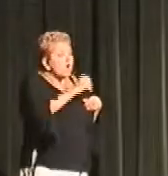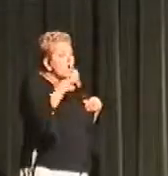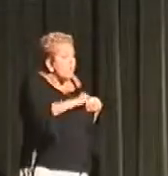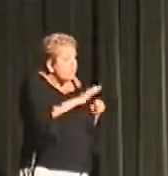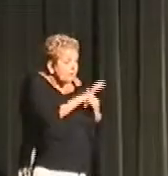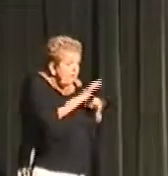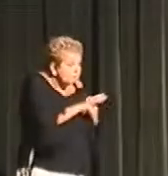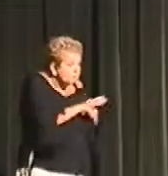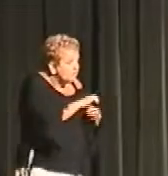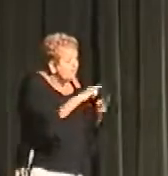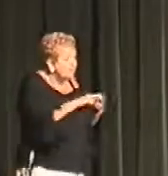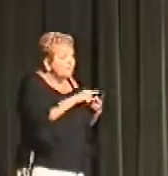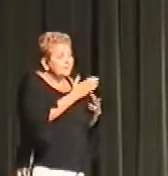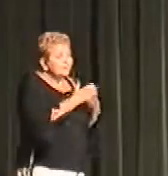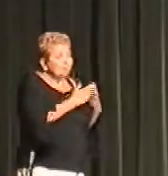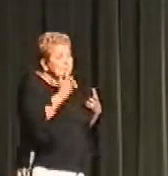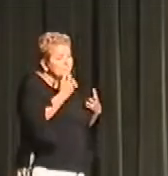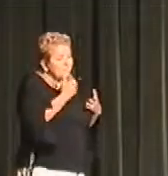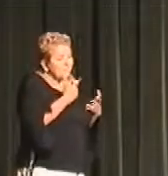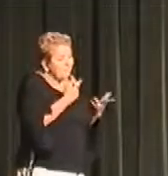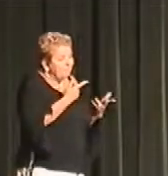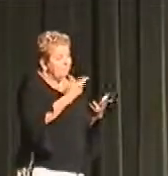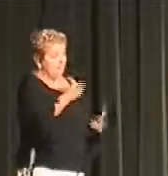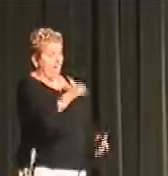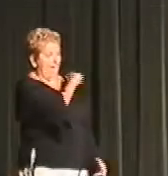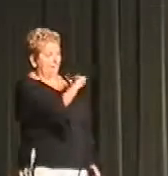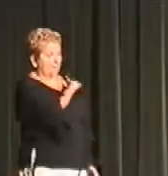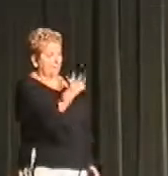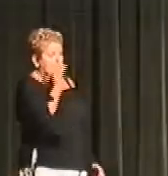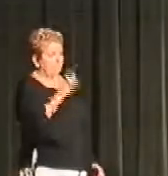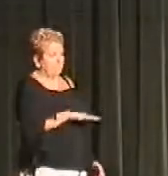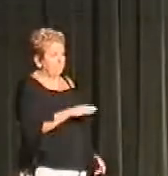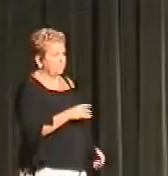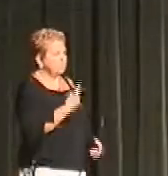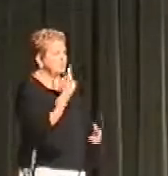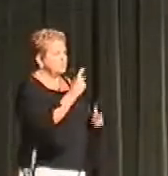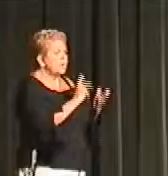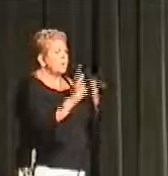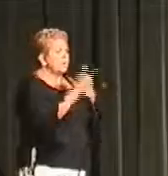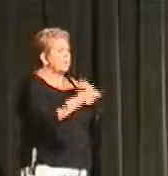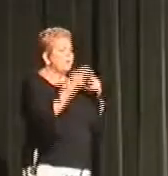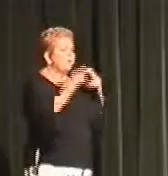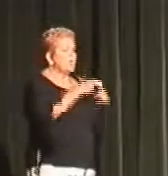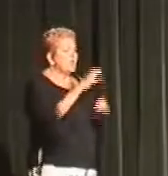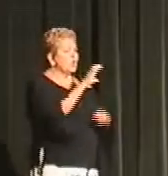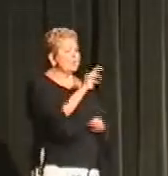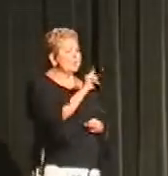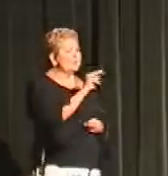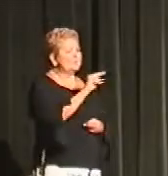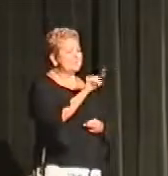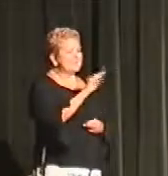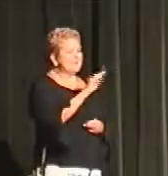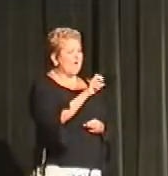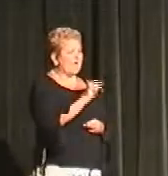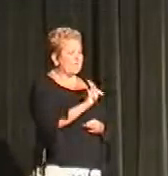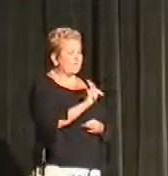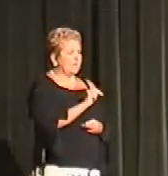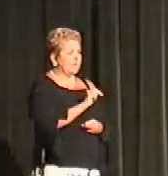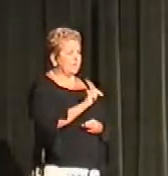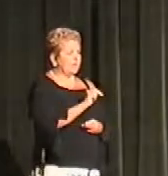was a program back then, some of you may have heard of, and it was called Synanon. And they were actually desperate for